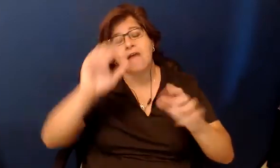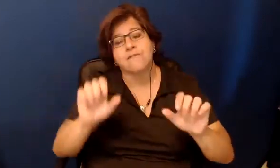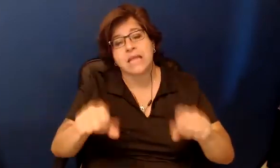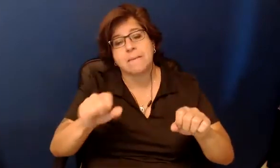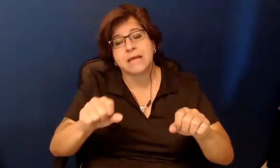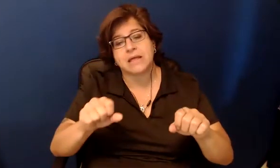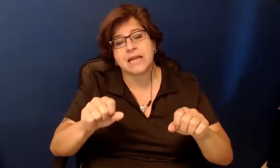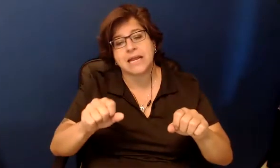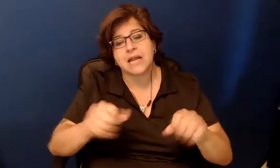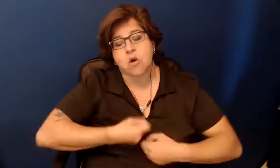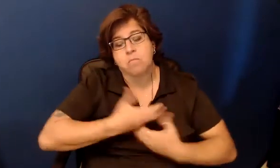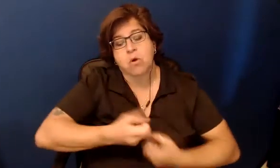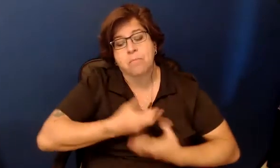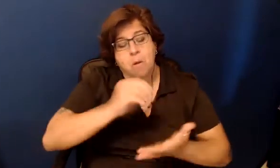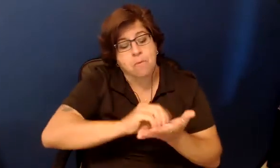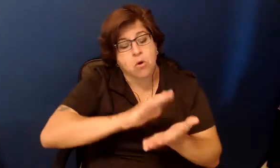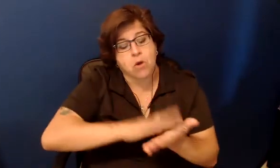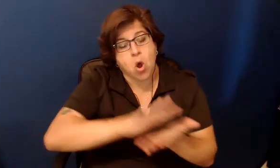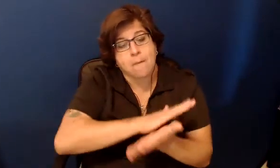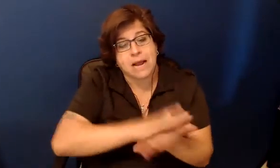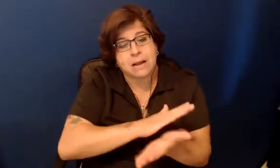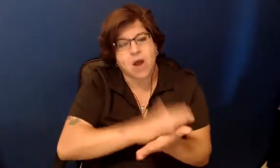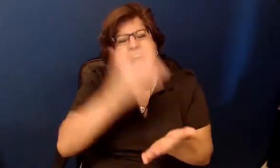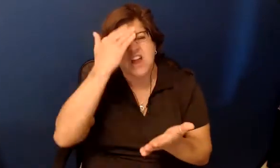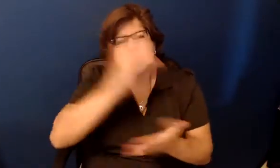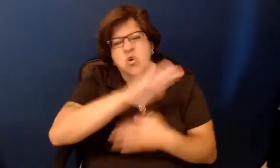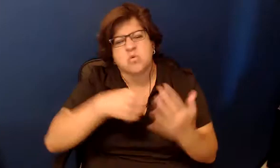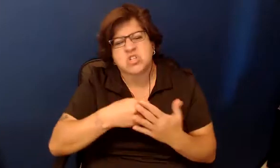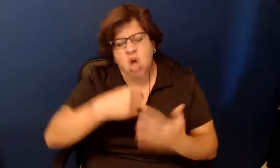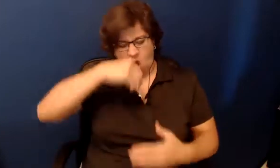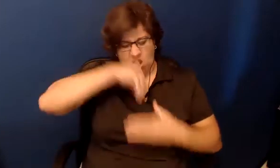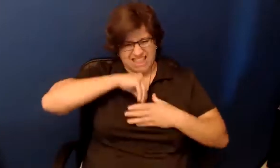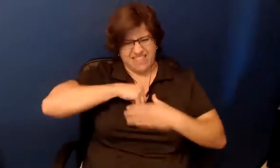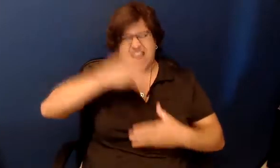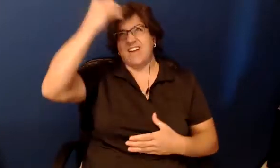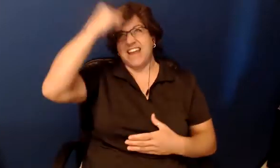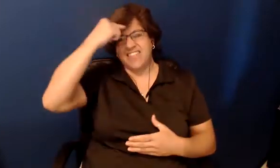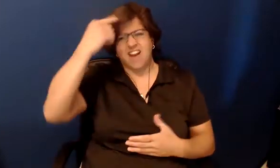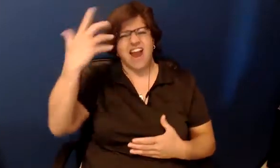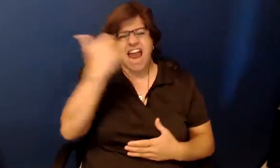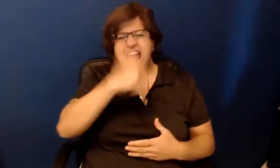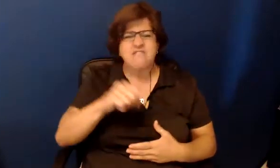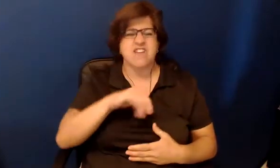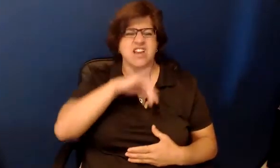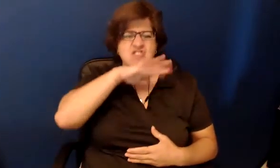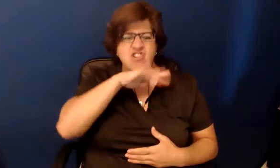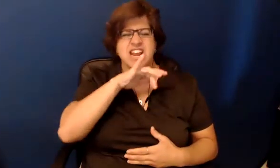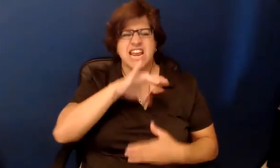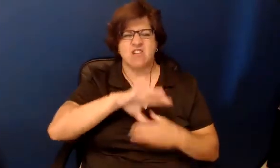cry. And I thank God for the ability to get all of that on a piece of paper. I knew it was all in there, every dirty